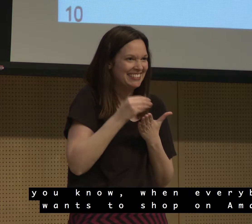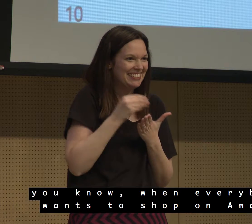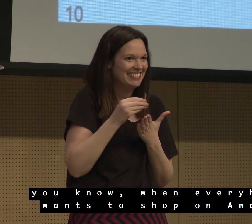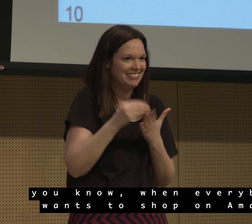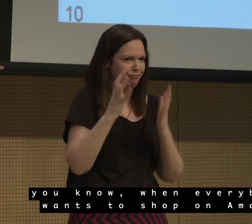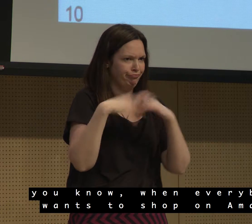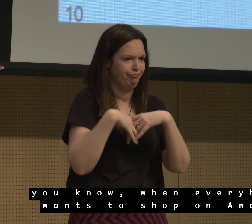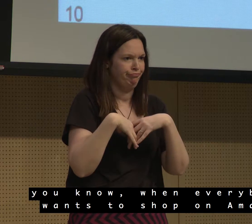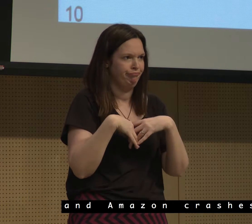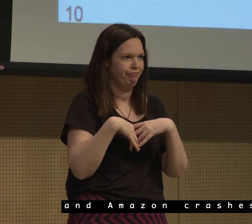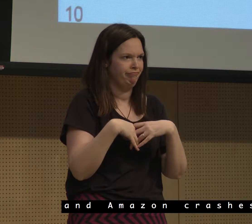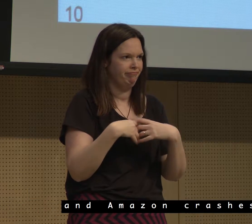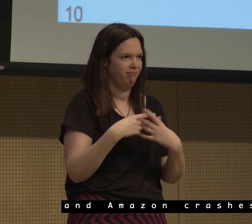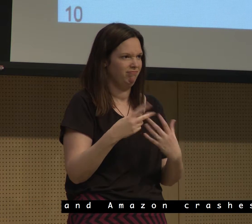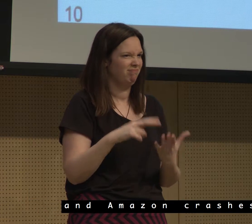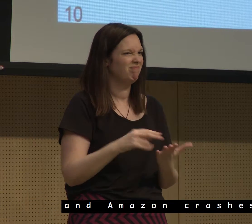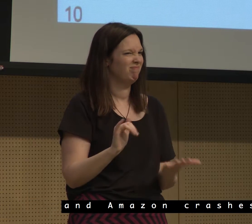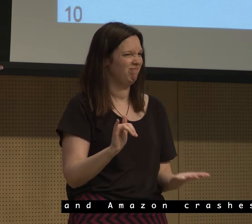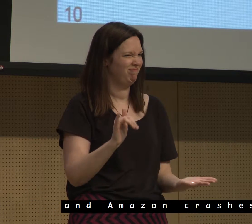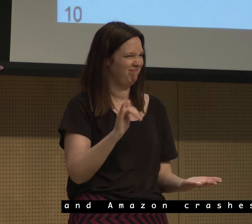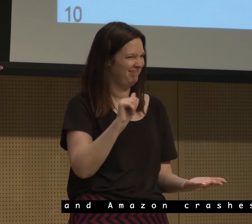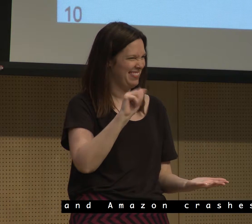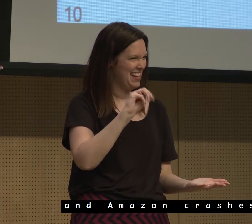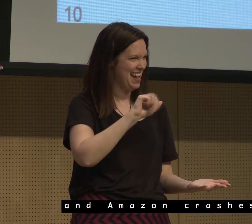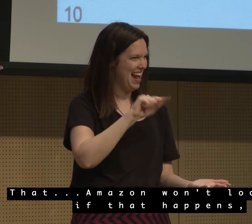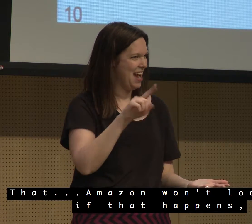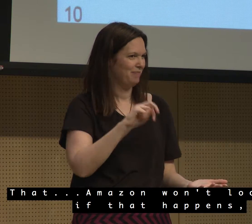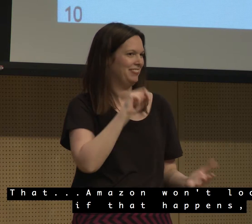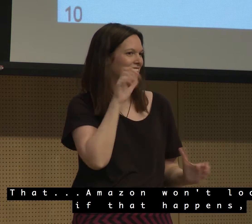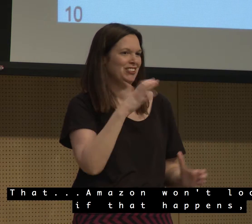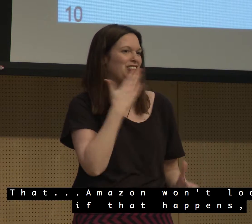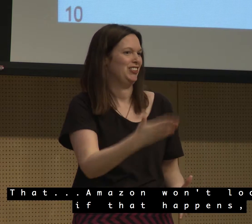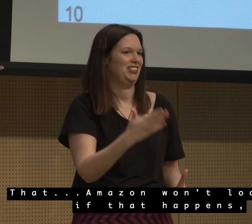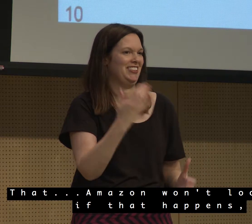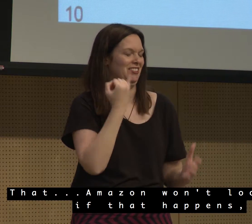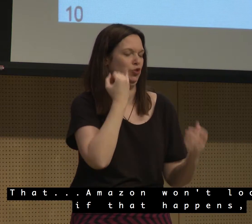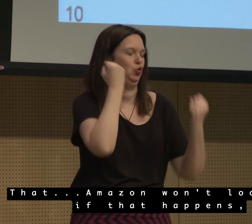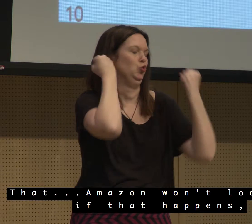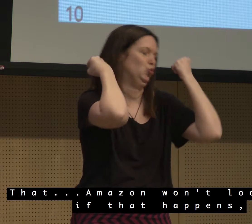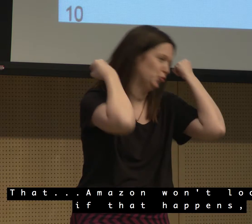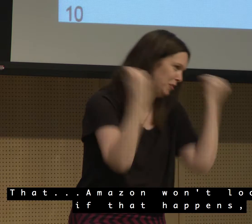wants to shop on Amazon and Amazon crashes. That Amazon won't look good if that